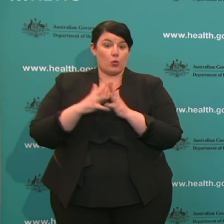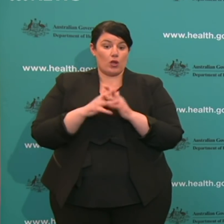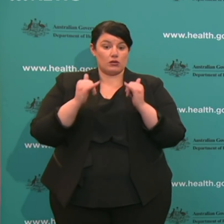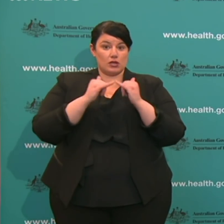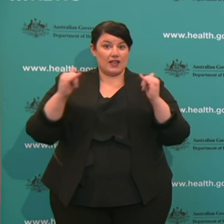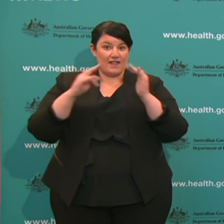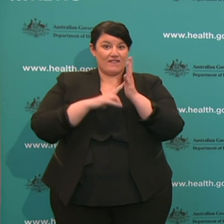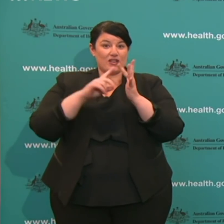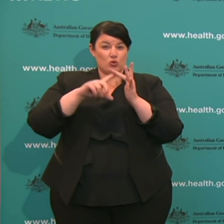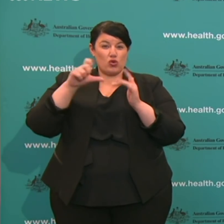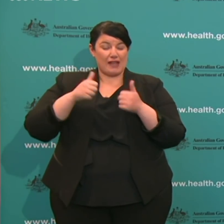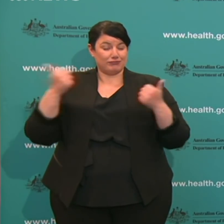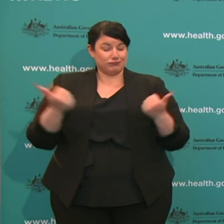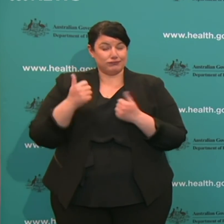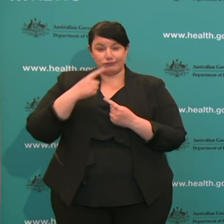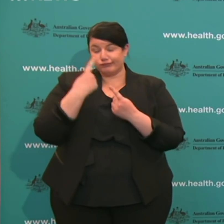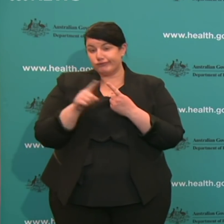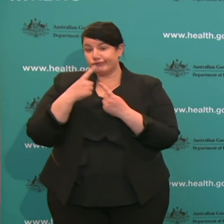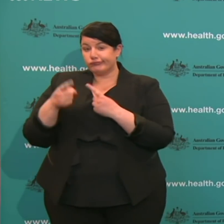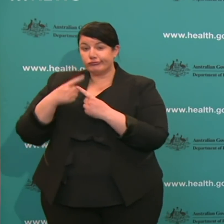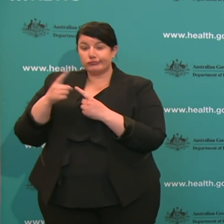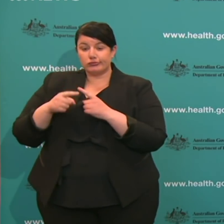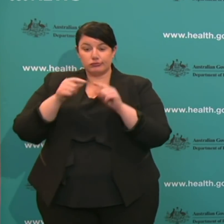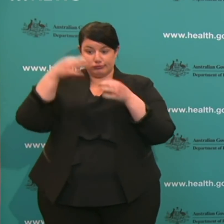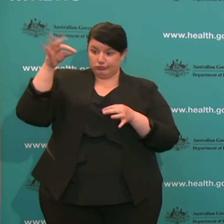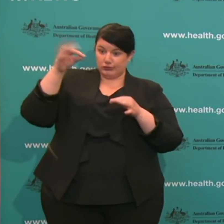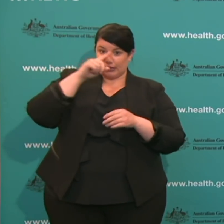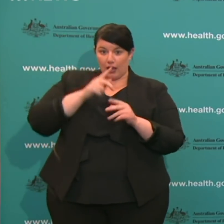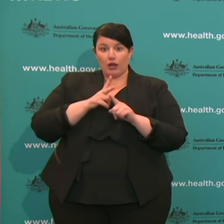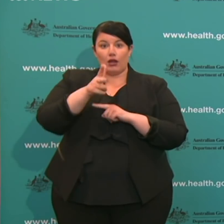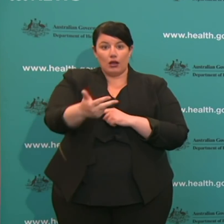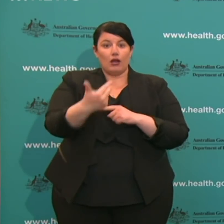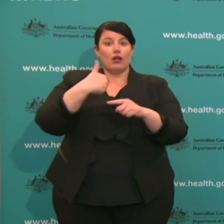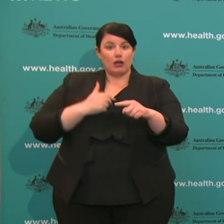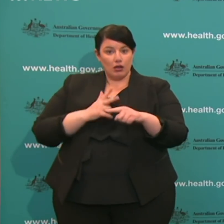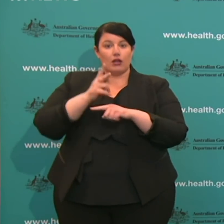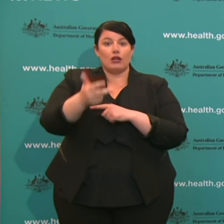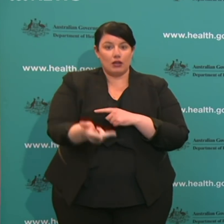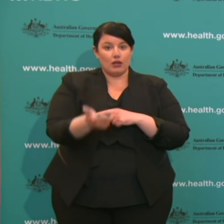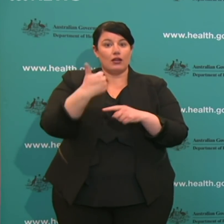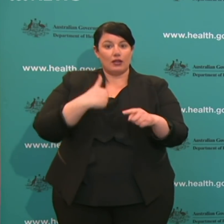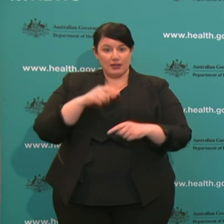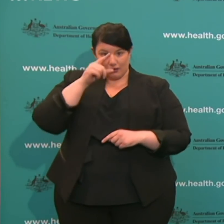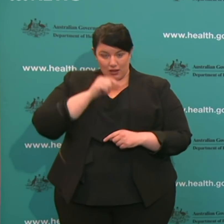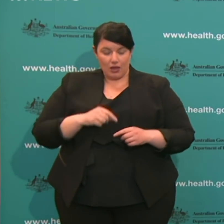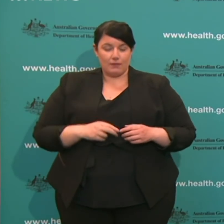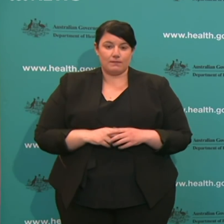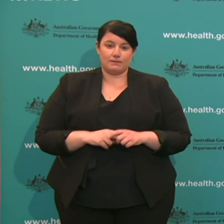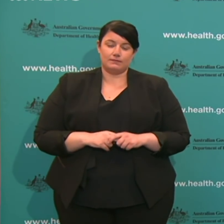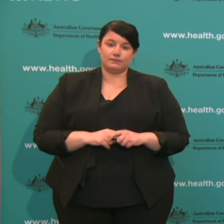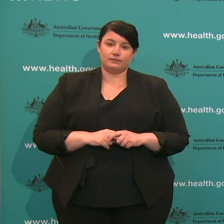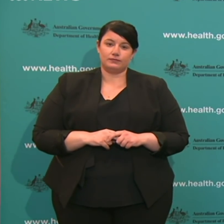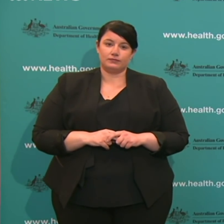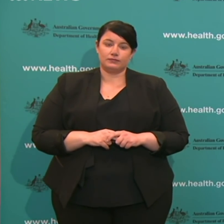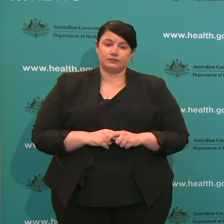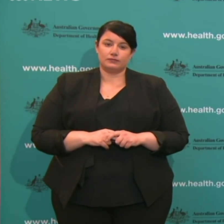for people to cross from Victoria over into New South Wales. So given that huge volume of movement, how likely